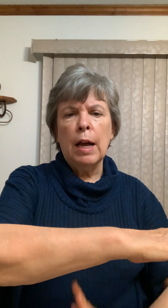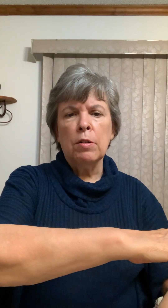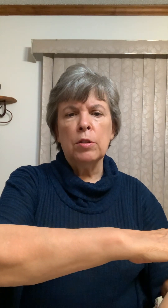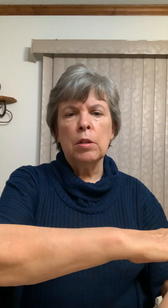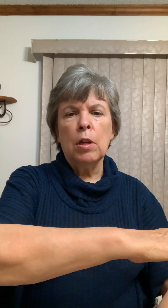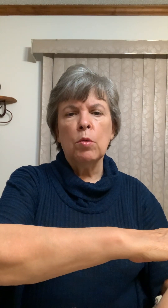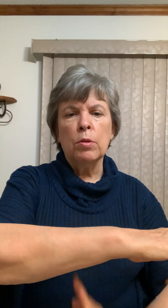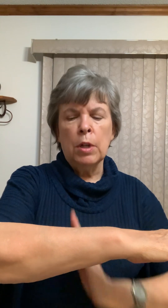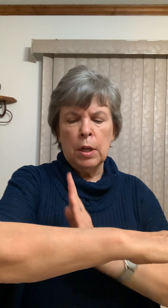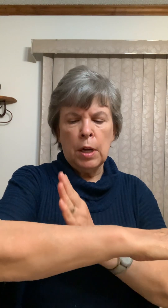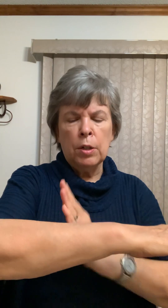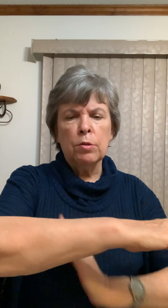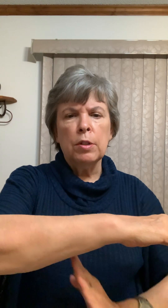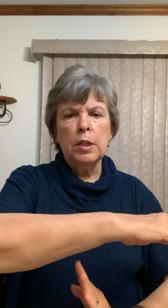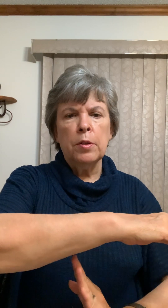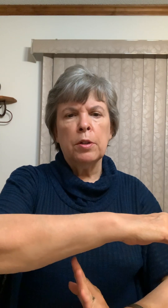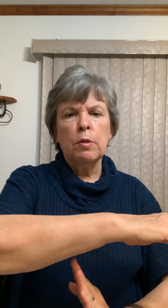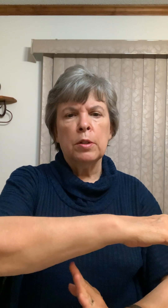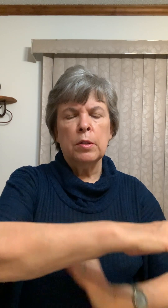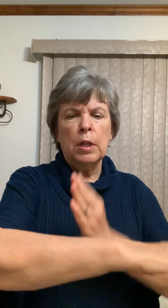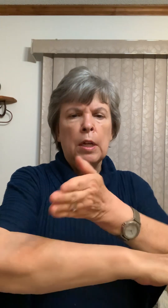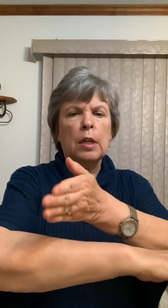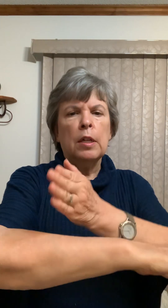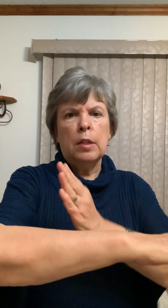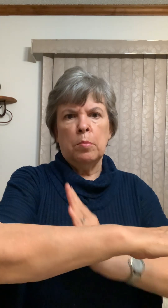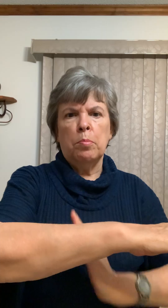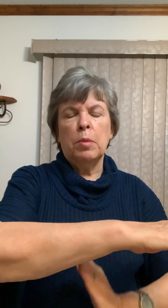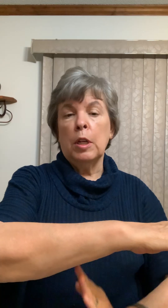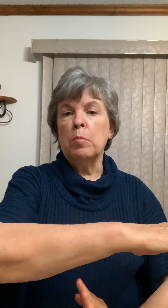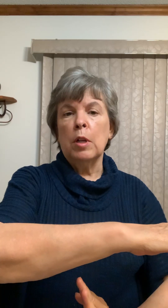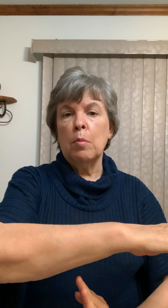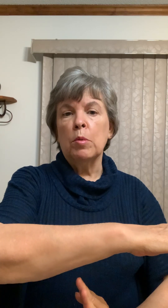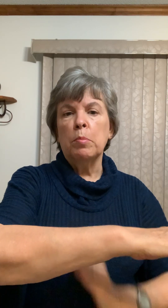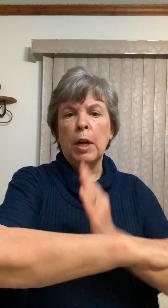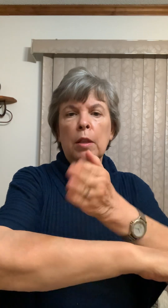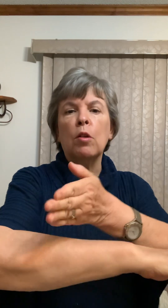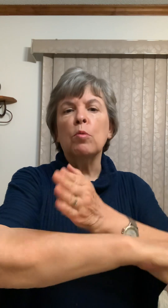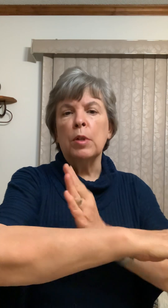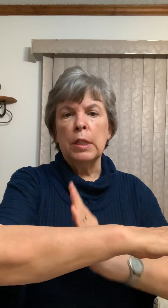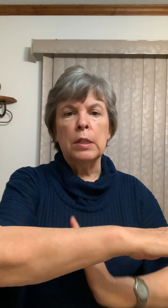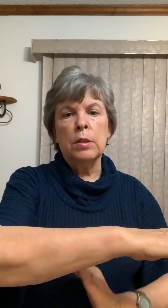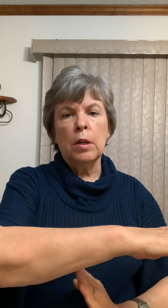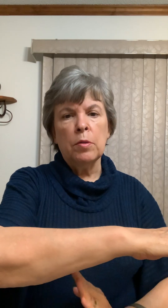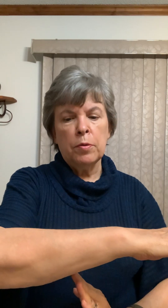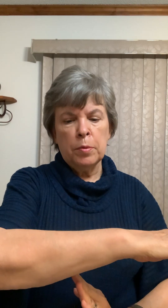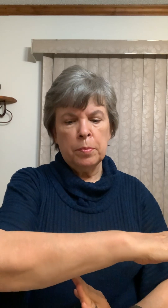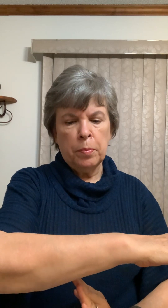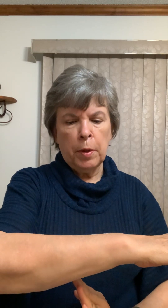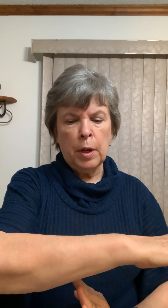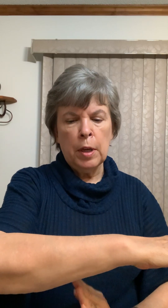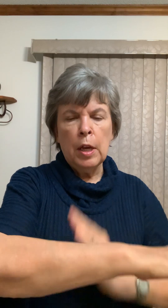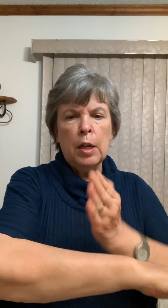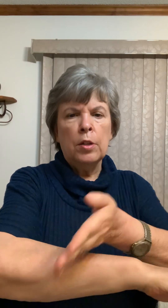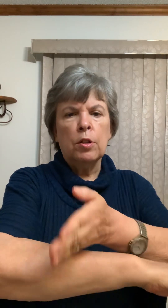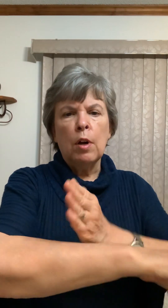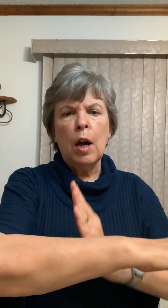It's lowered underneath. So it becomes humbled by lowering itself. Okay, so